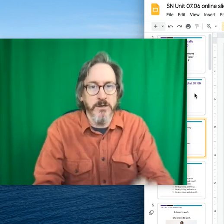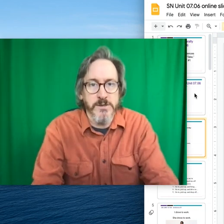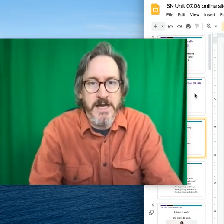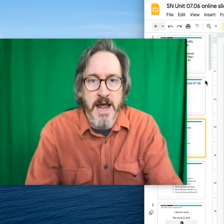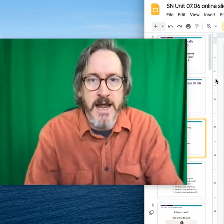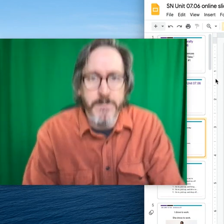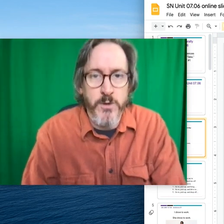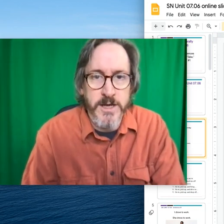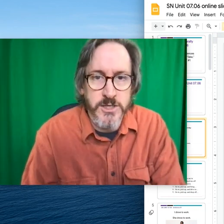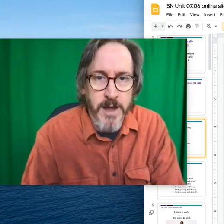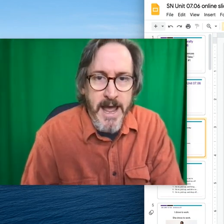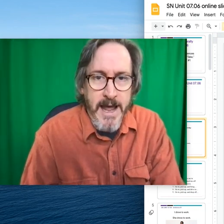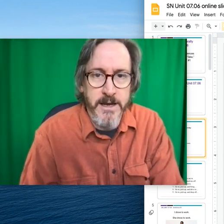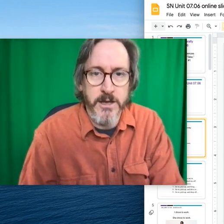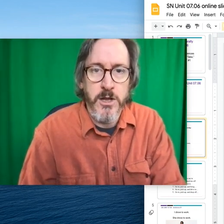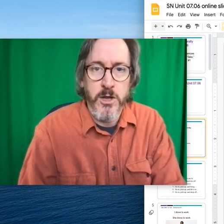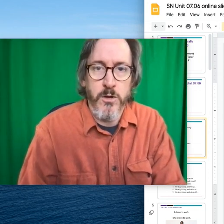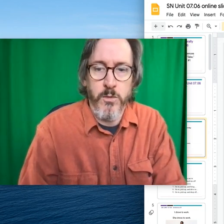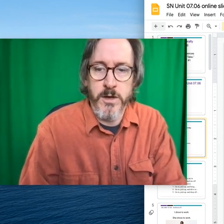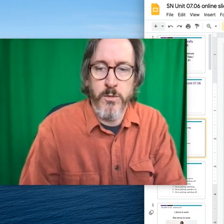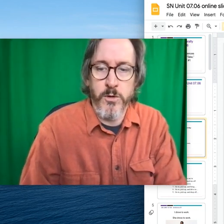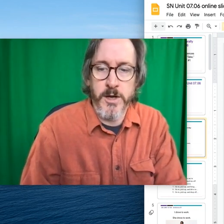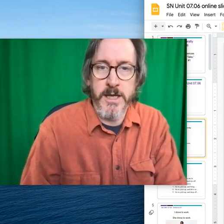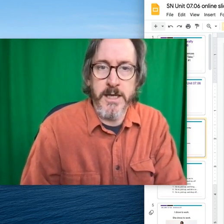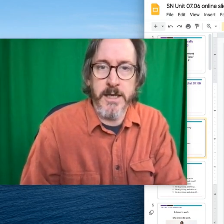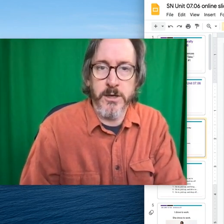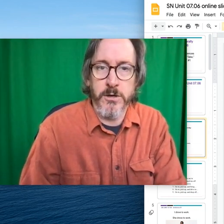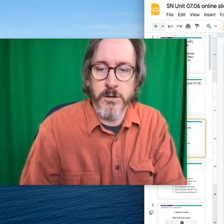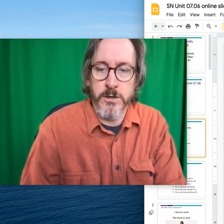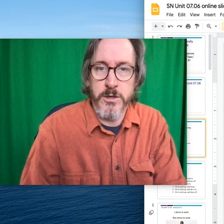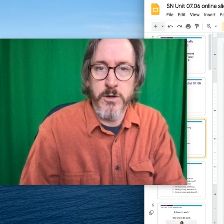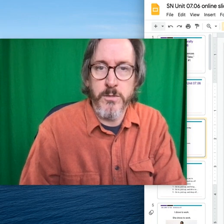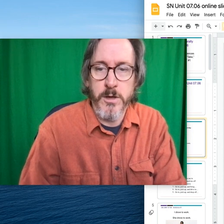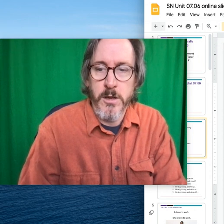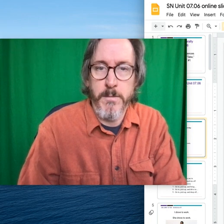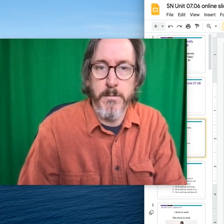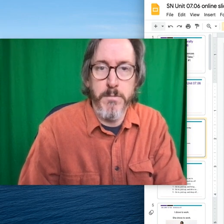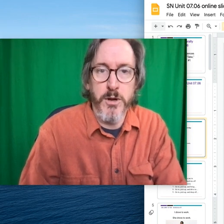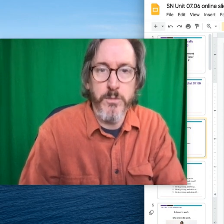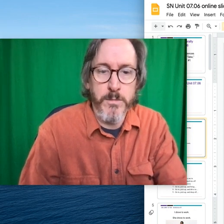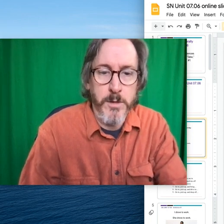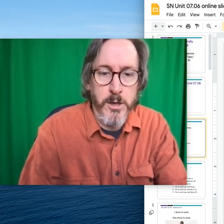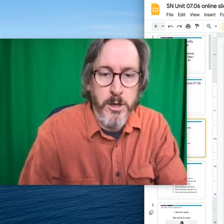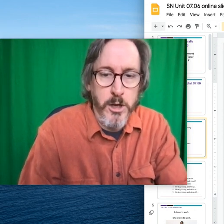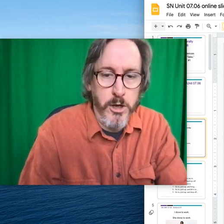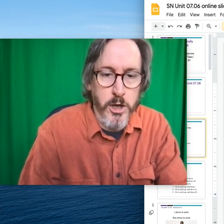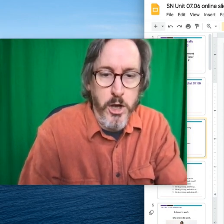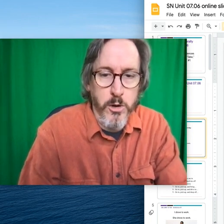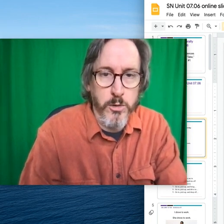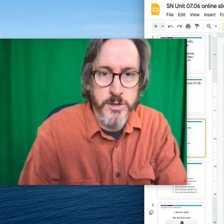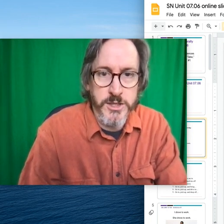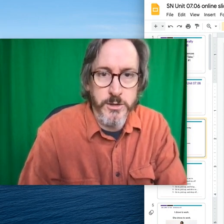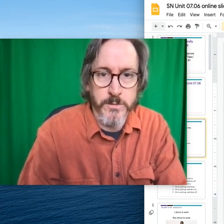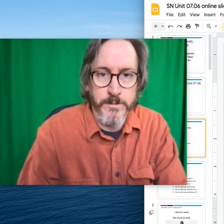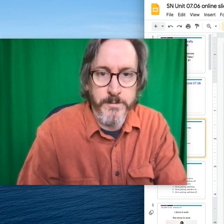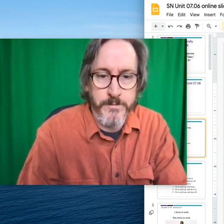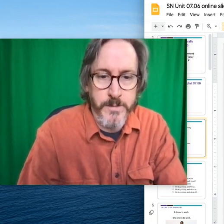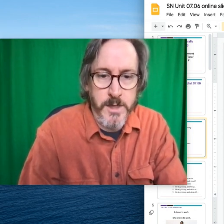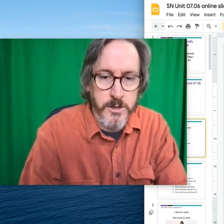can be used. And I am going to add one more here. No. Boom. Go